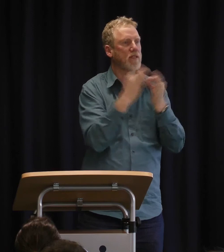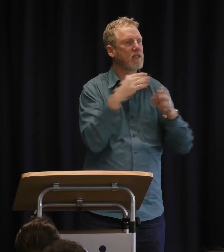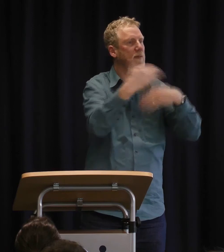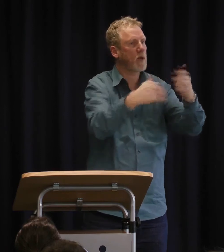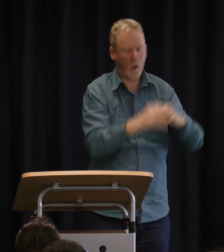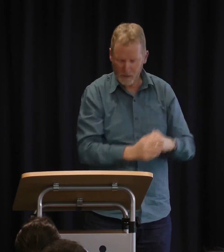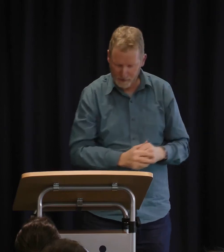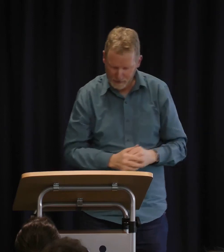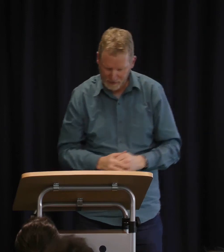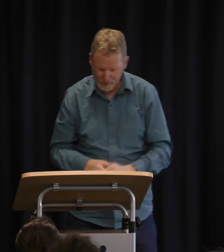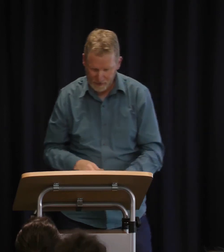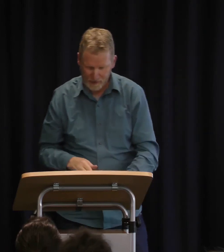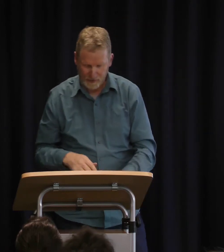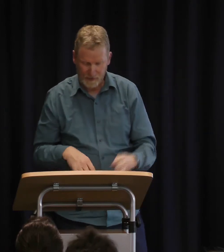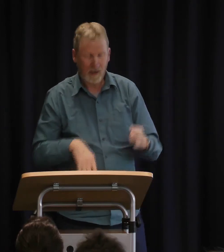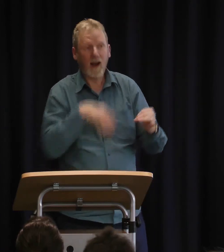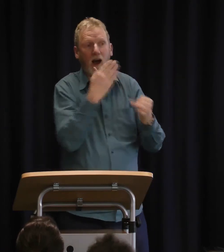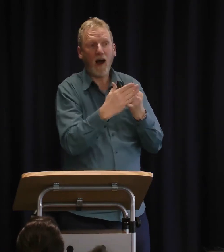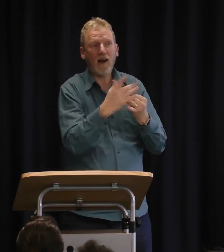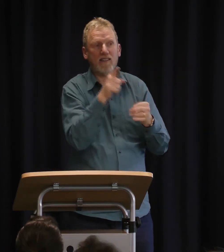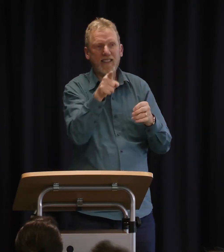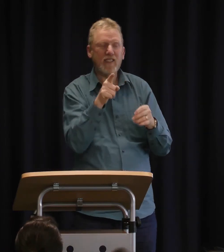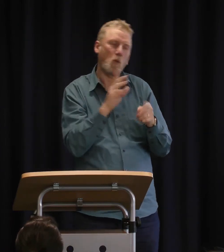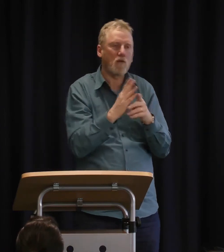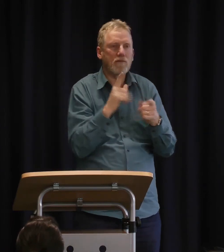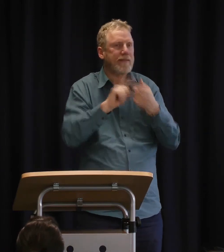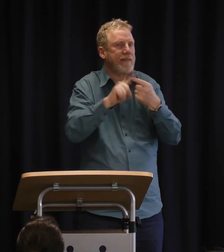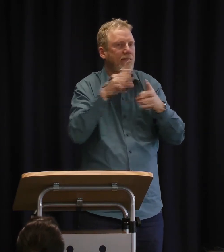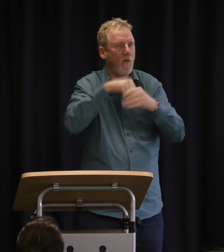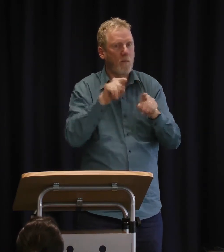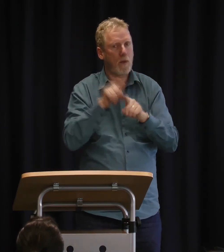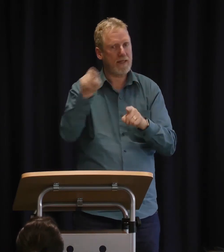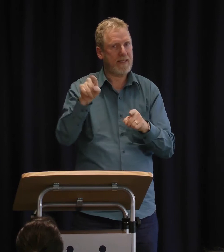our work improved significantly, and he really kept this organisation stable and strong.